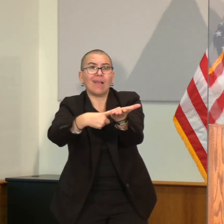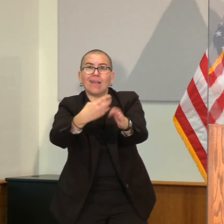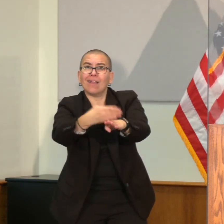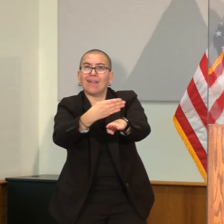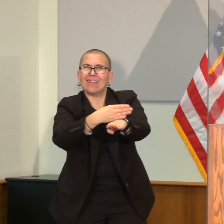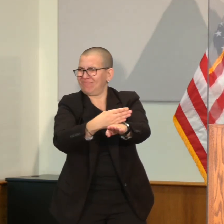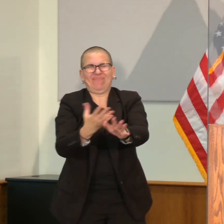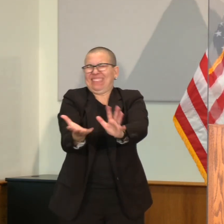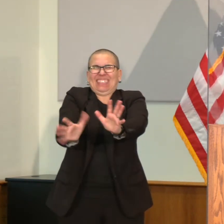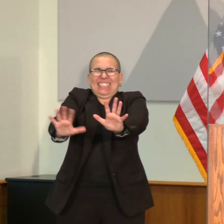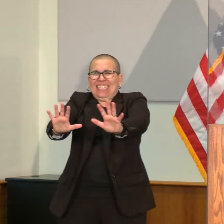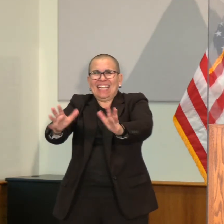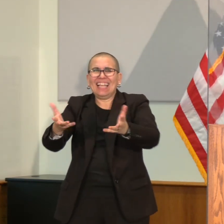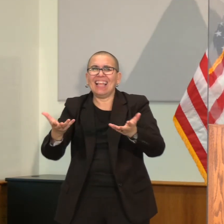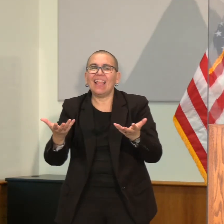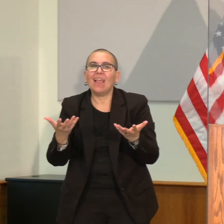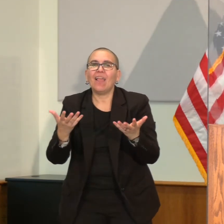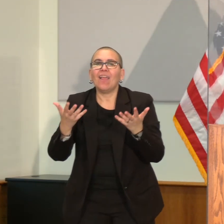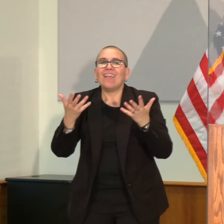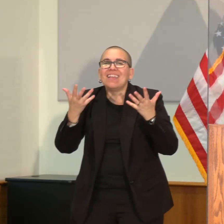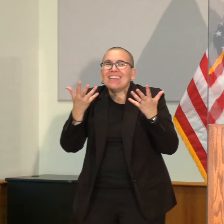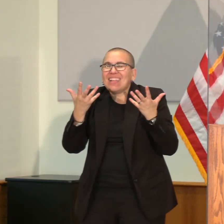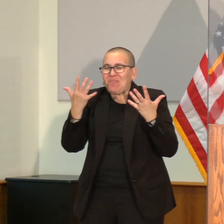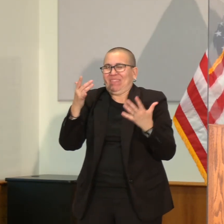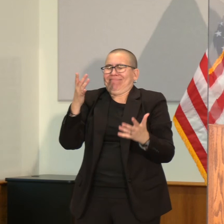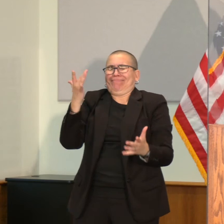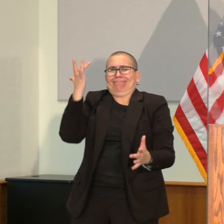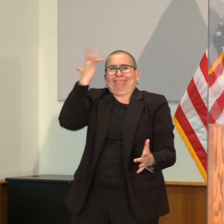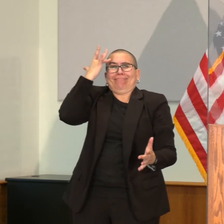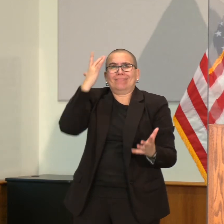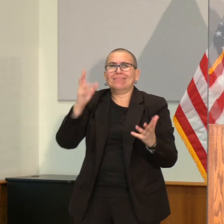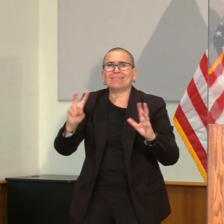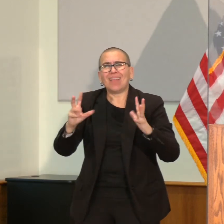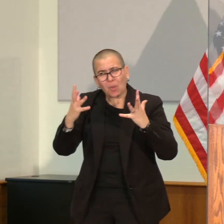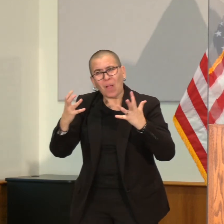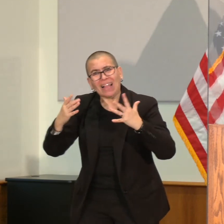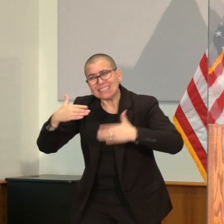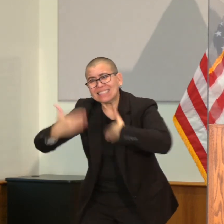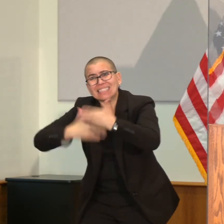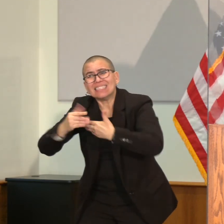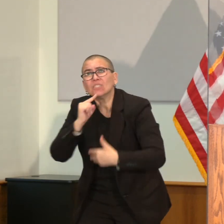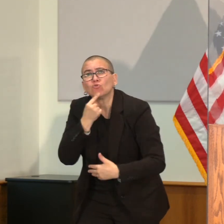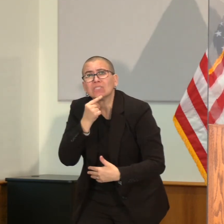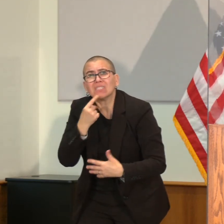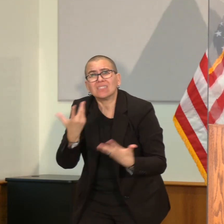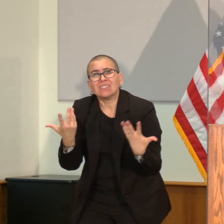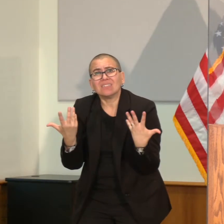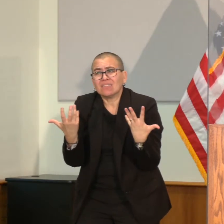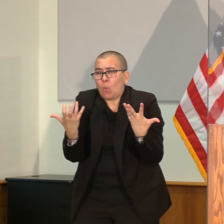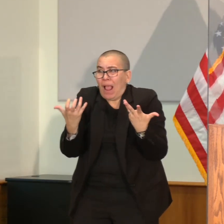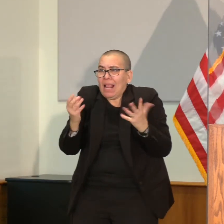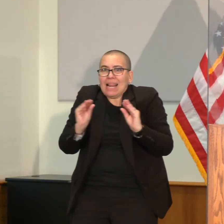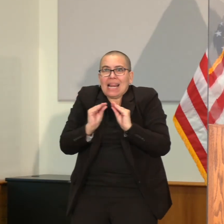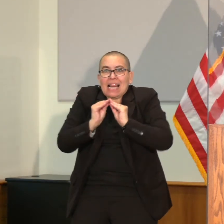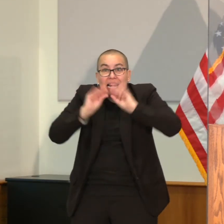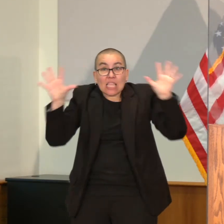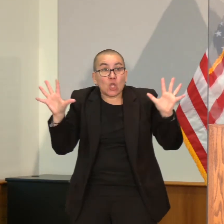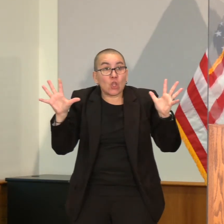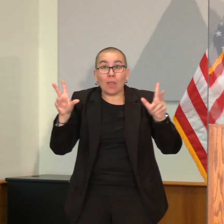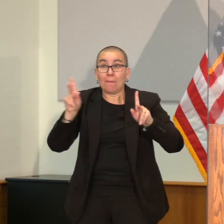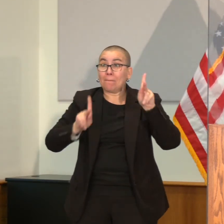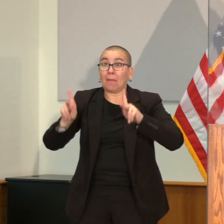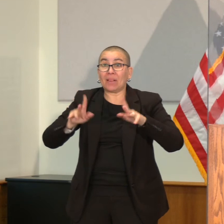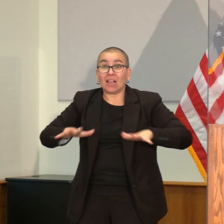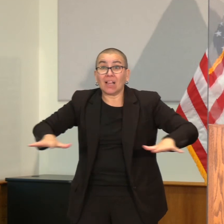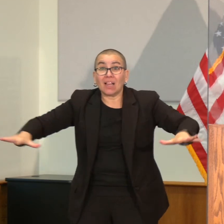They don't want to see the nonsense of not doing anything and digging in. But it's very clear, overwhelmingly with the public, they'd like to see